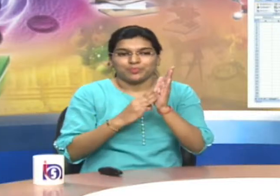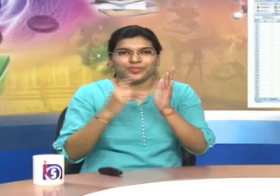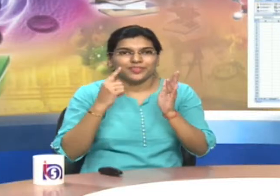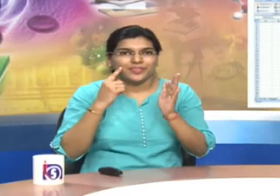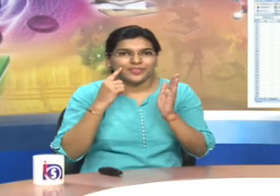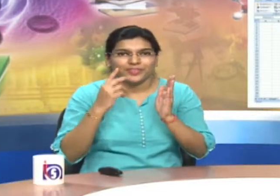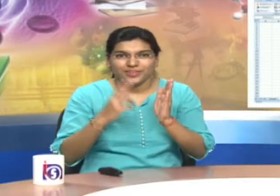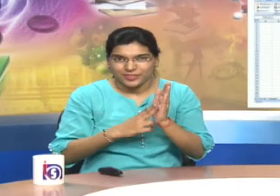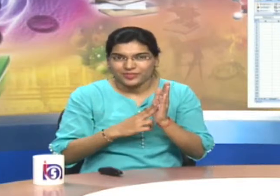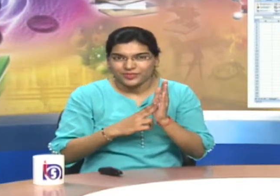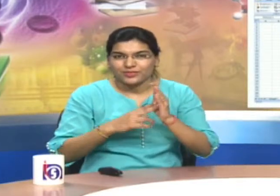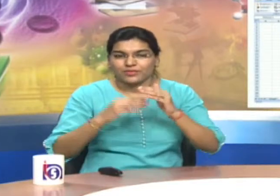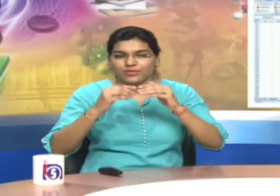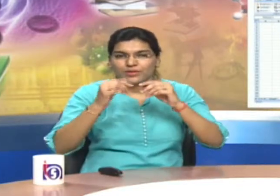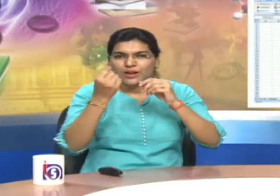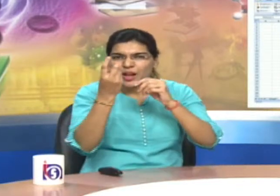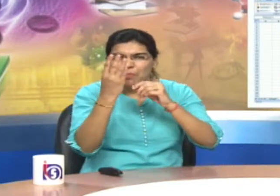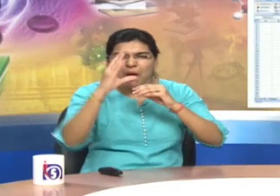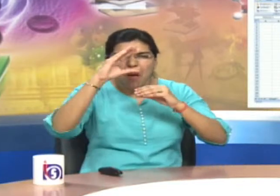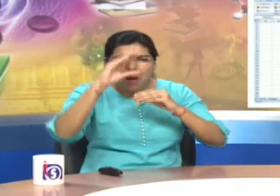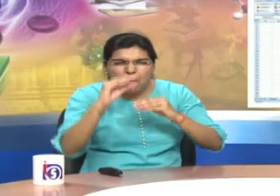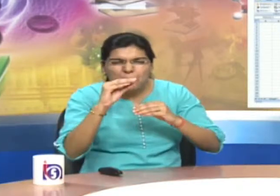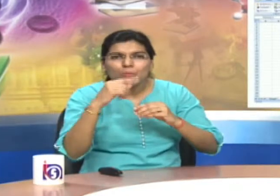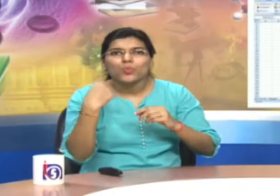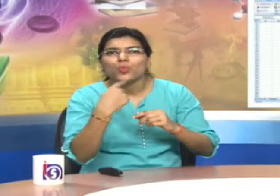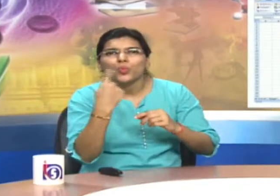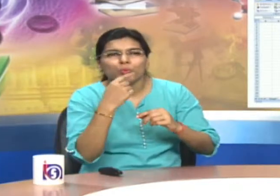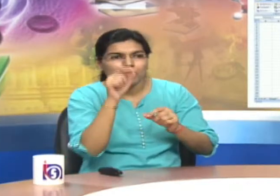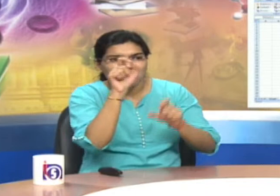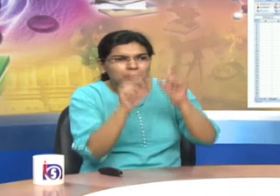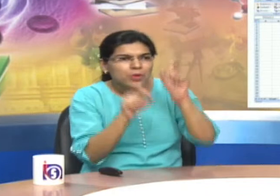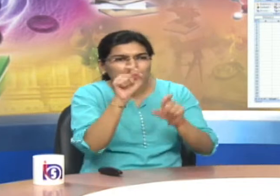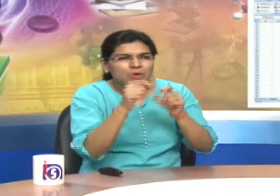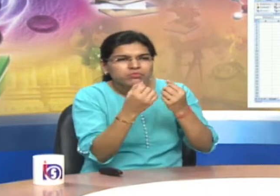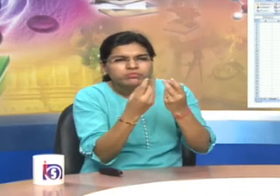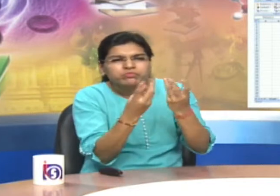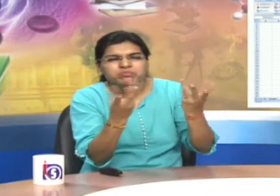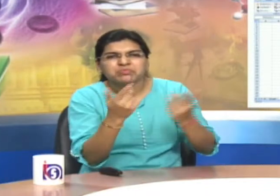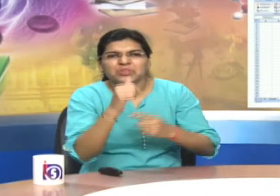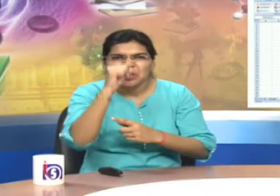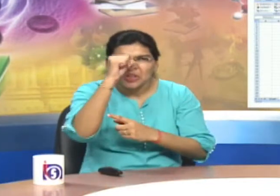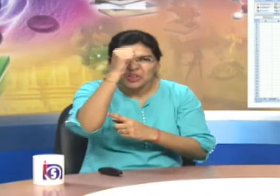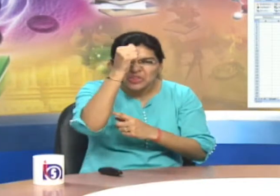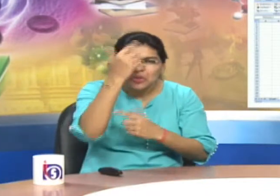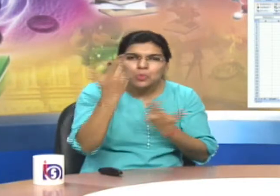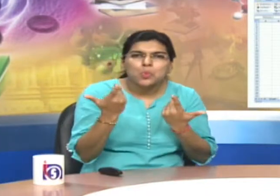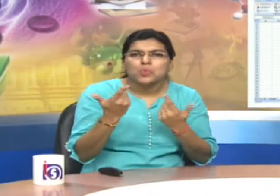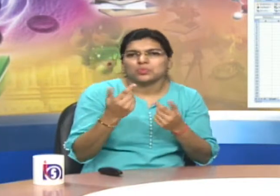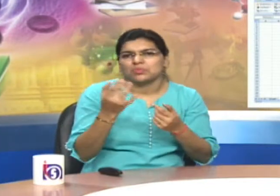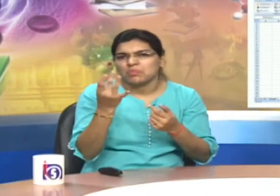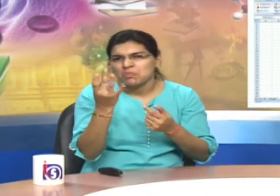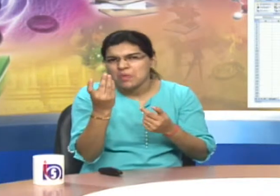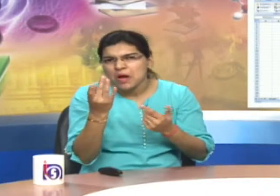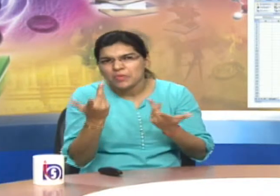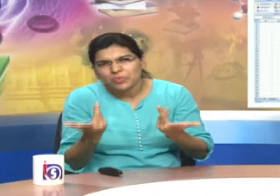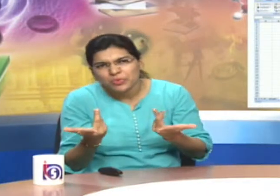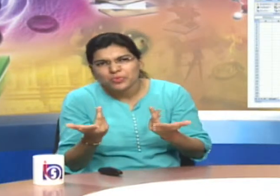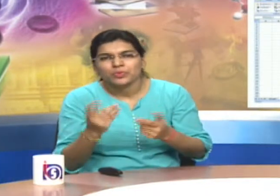marks, and then you also need to calculate sometime who got the maximum marks. There are different subjects: